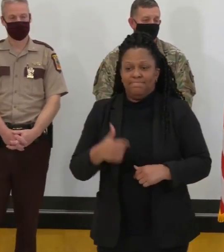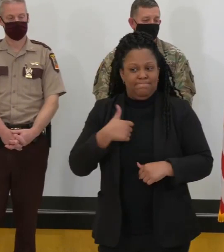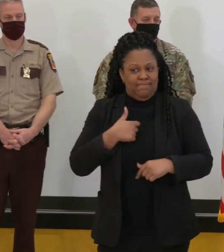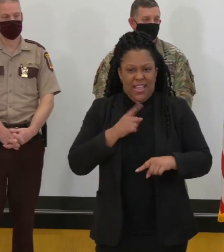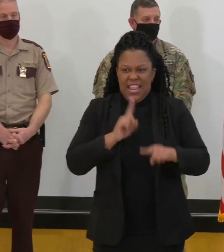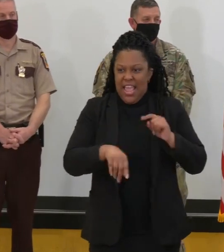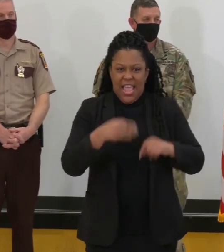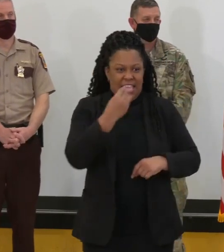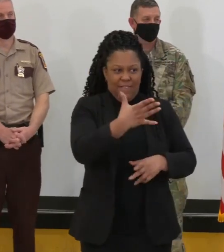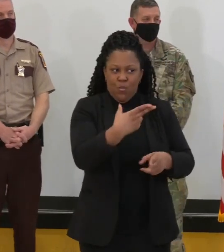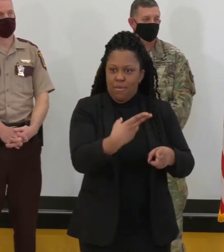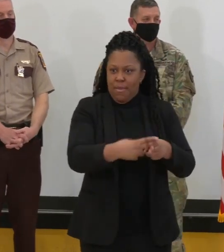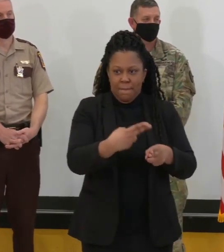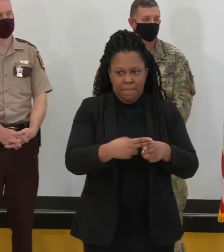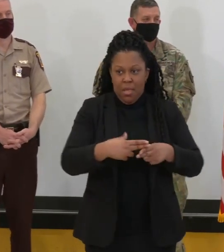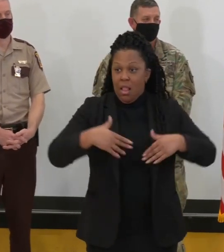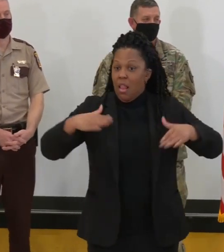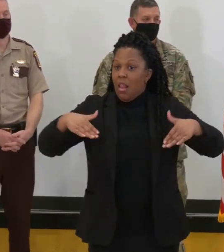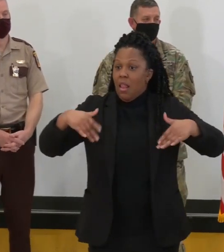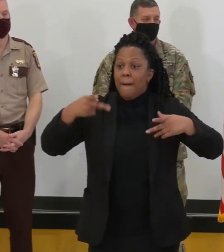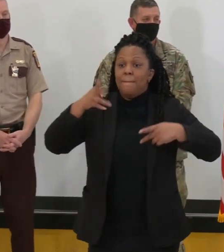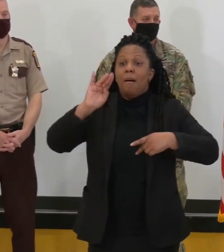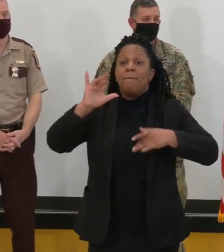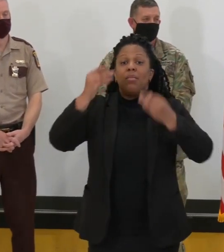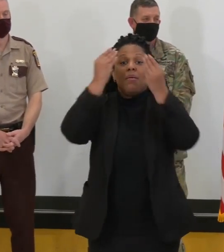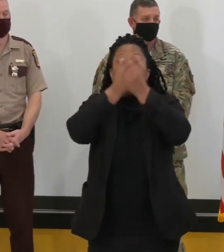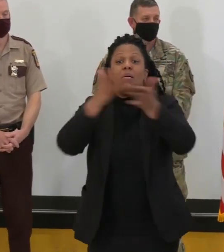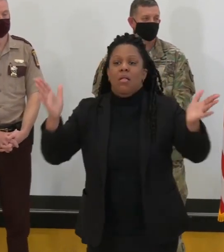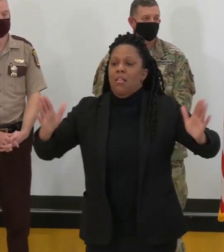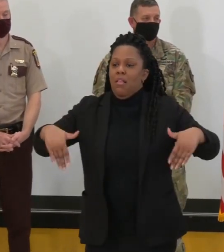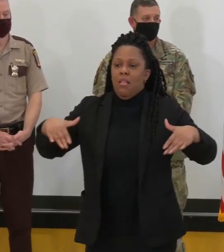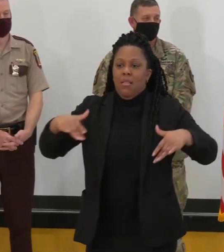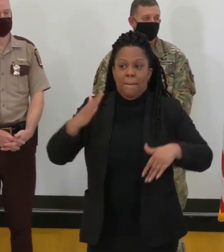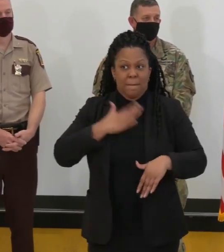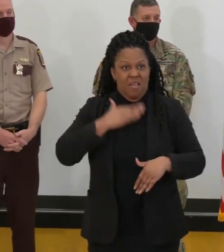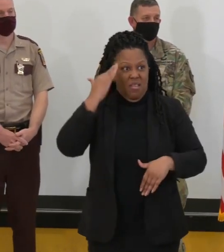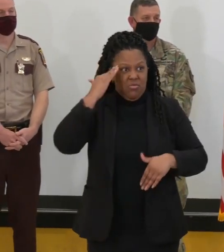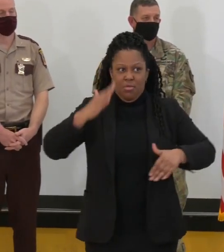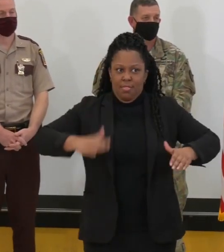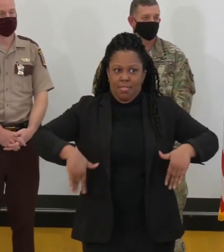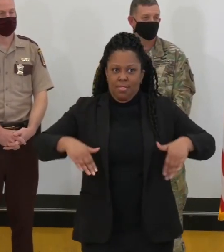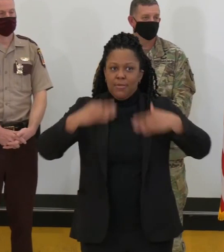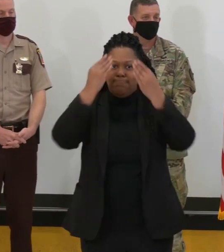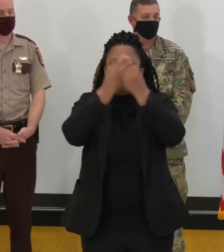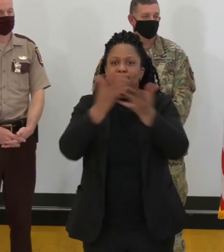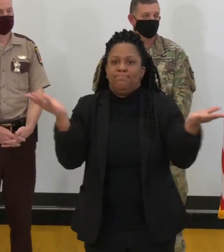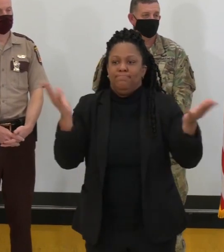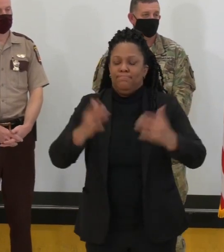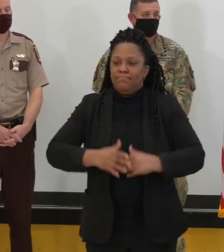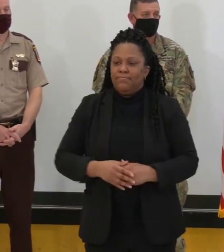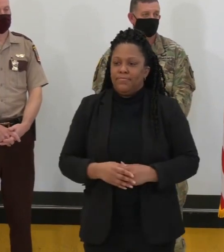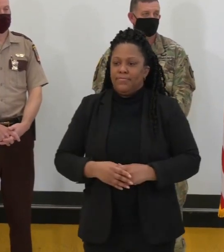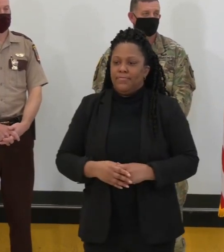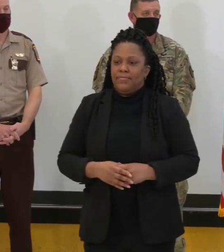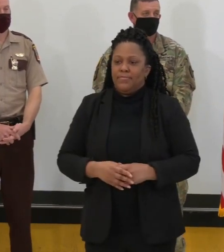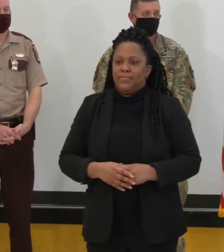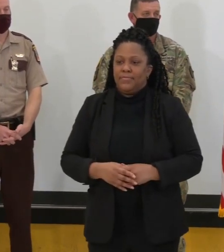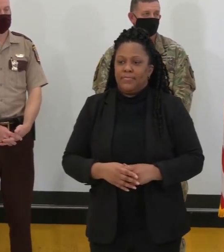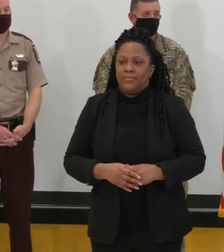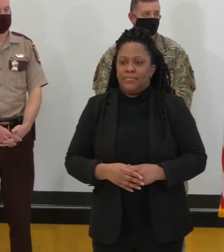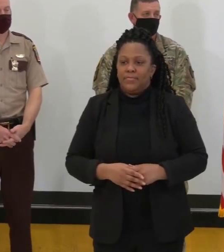been released publicly to my knowledge. As best I understand it, shortly after 2